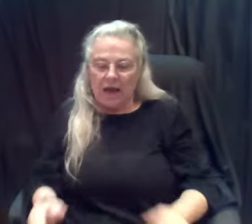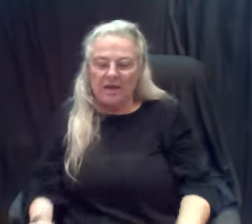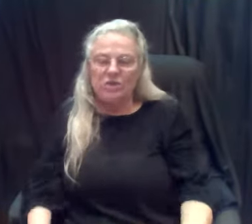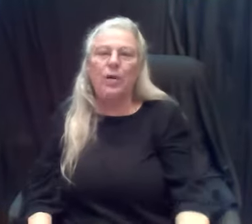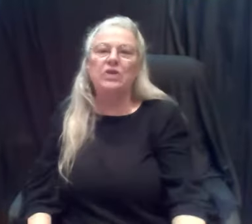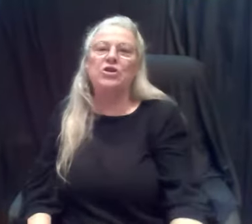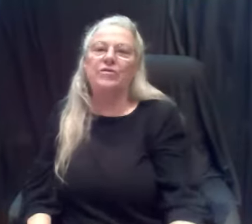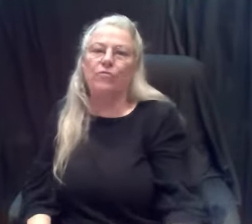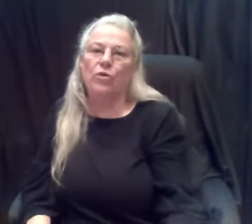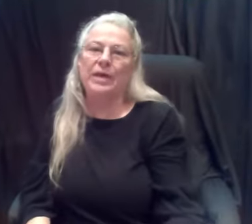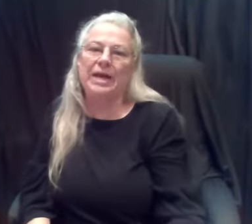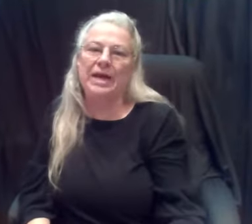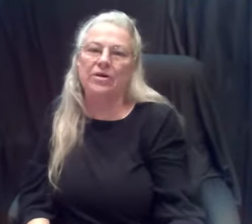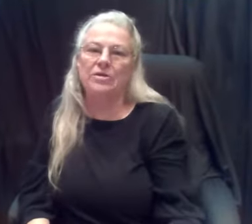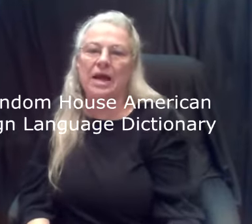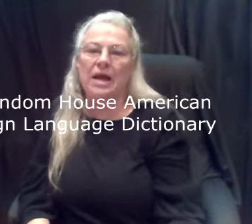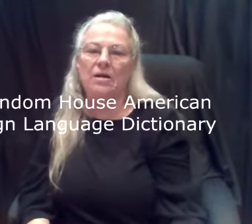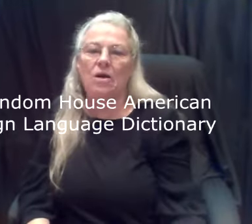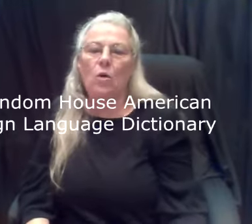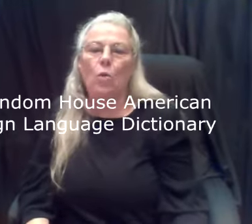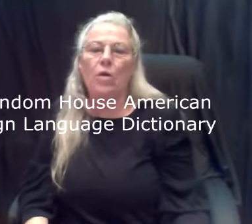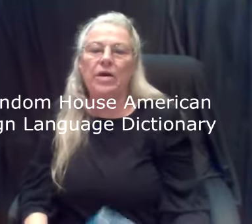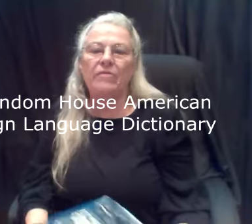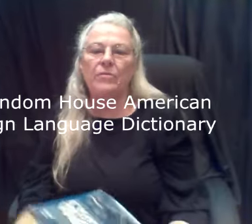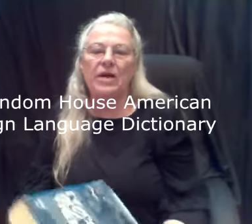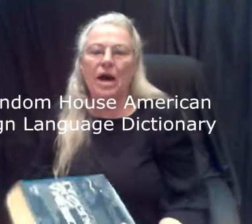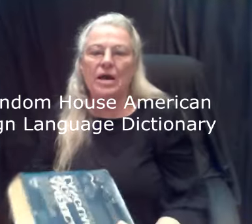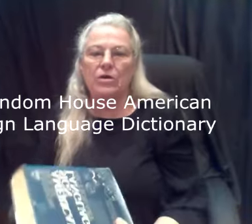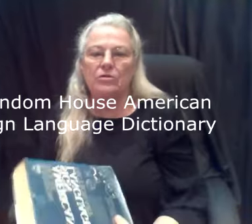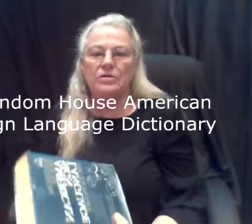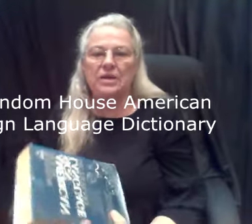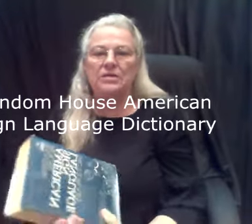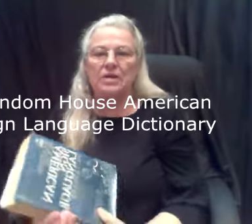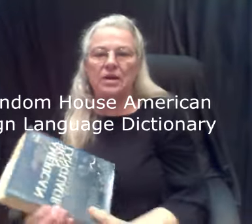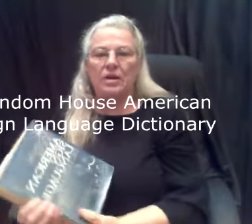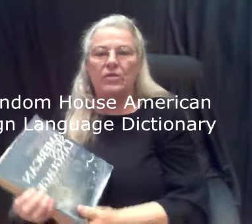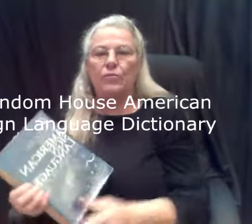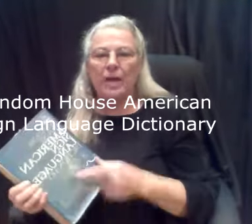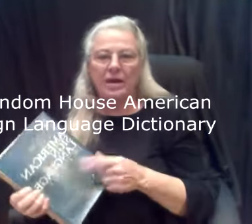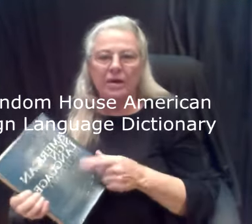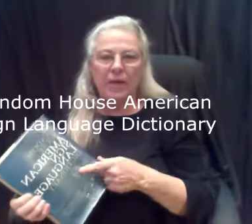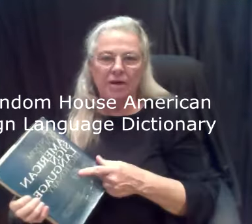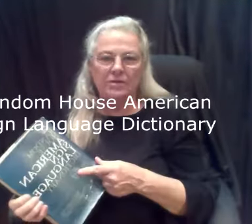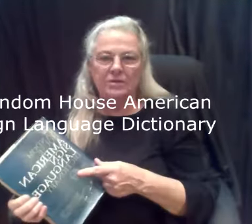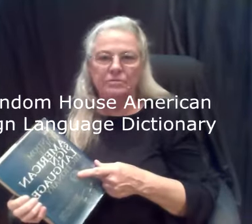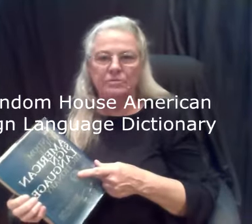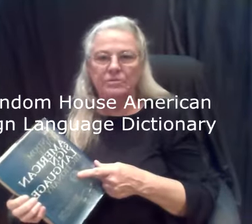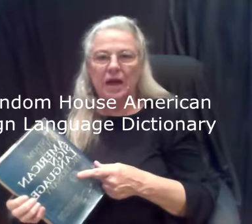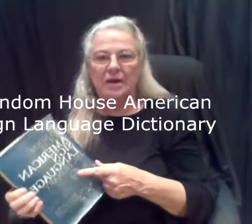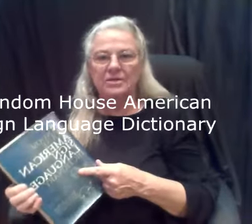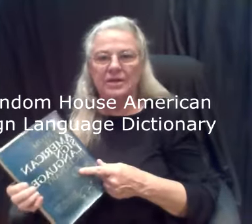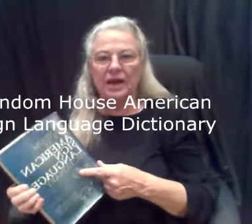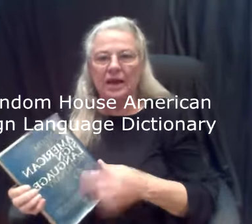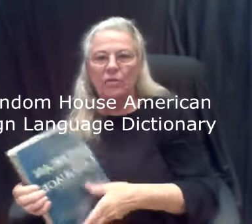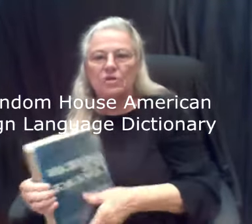especially for beginners. And one of them that I use is the Random House sign language. And